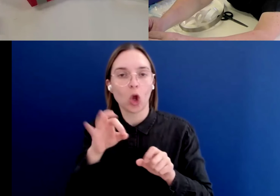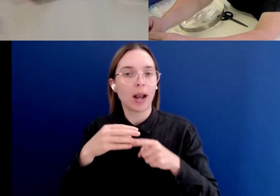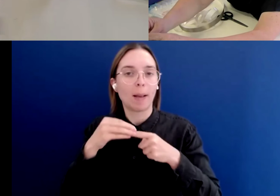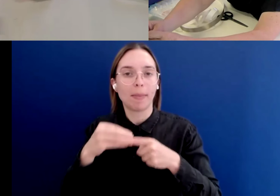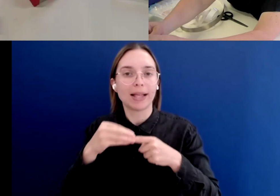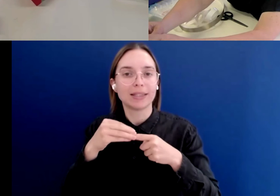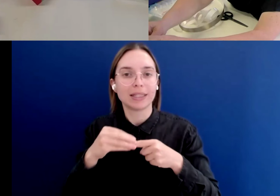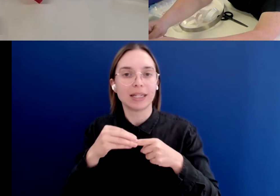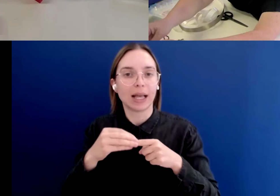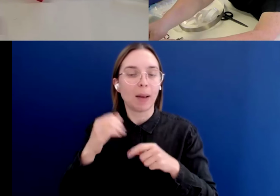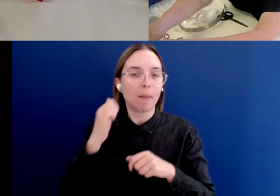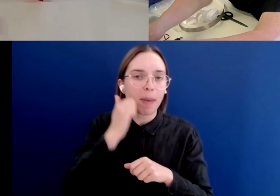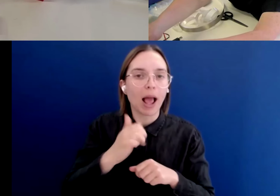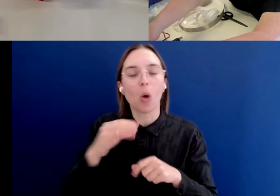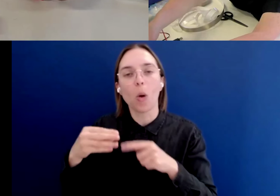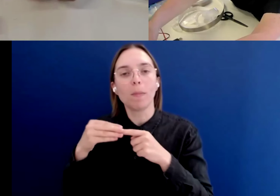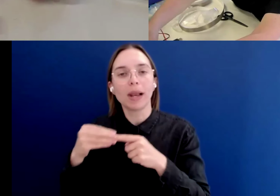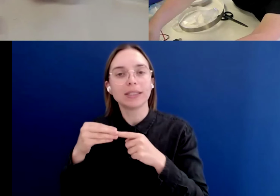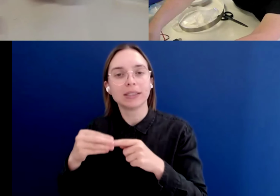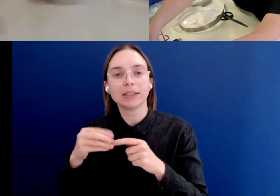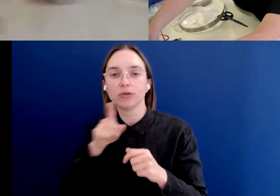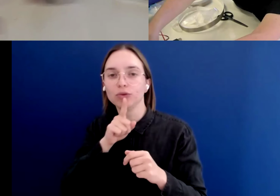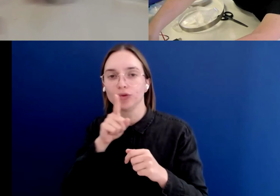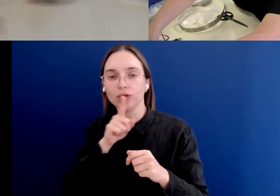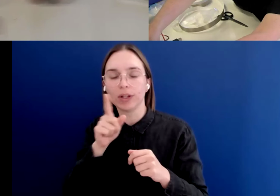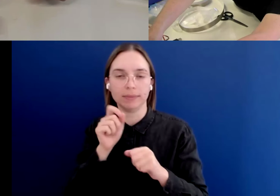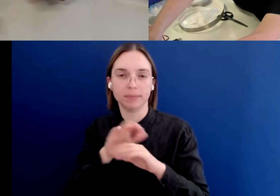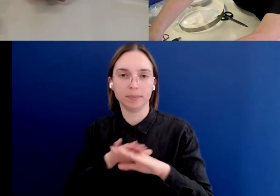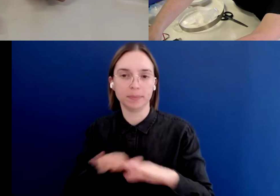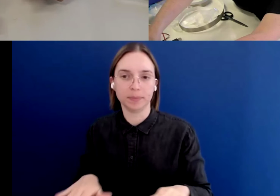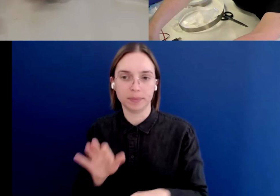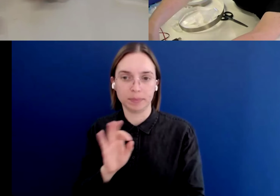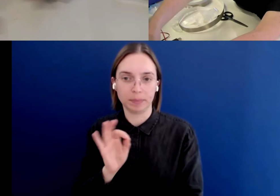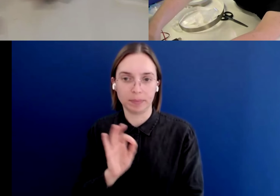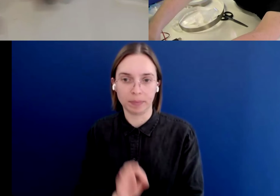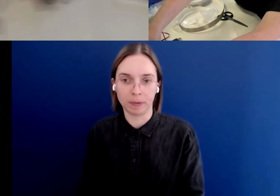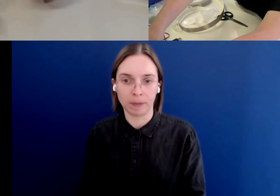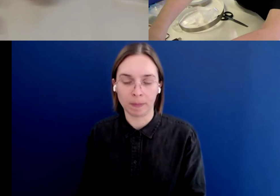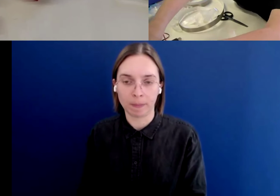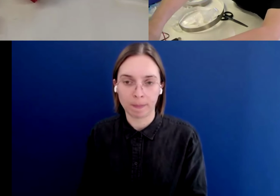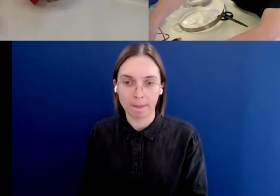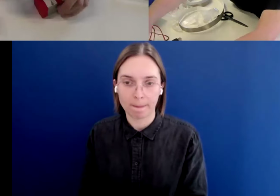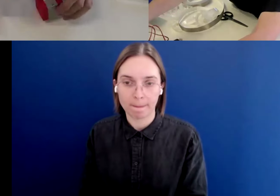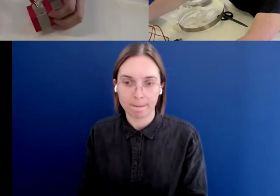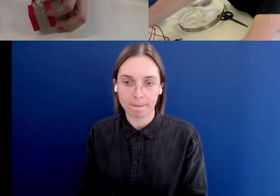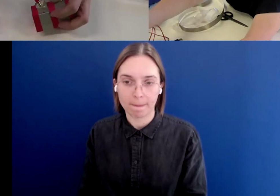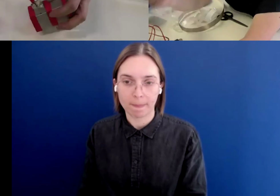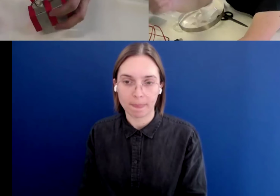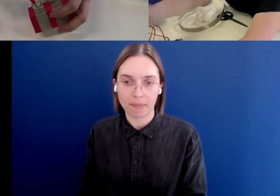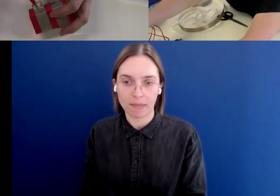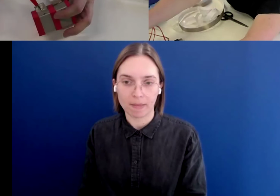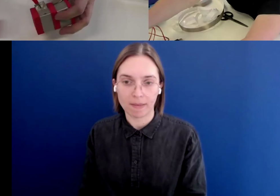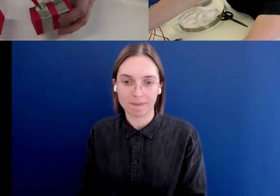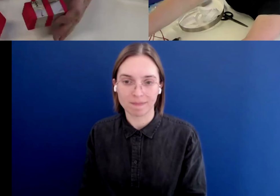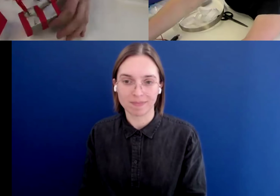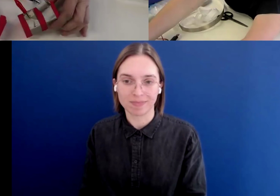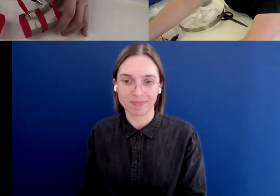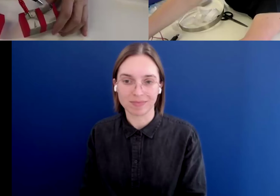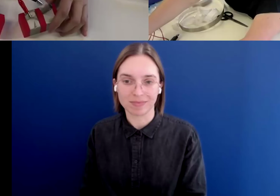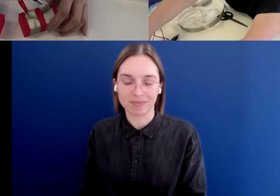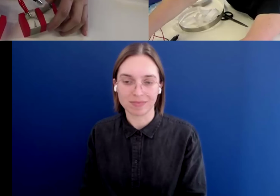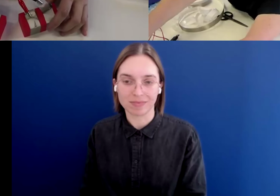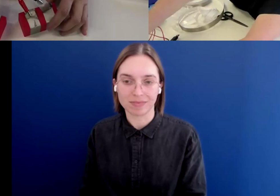flaps particularly. This way, if you're going to do the flaps, leaving it long and then folding it back probably is a little bit more stable. It's just they can rip